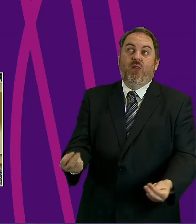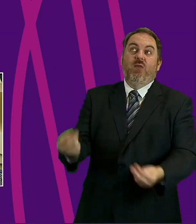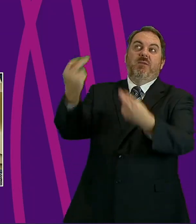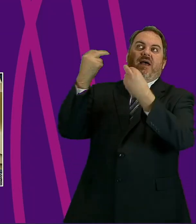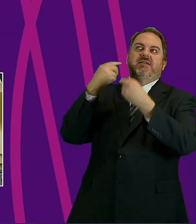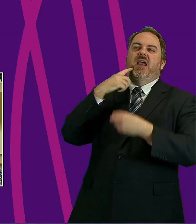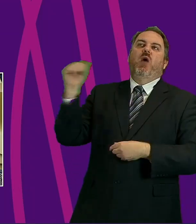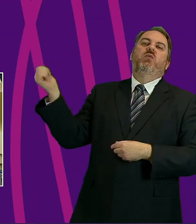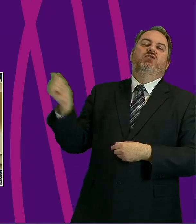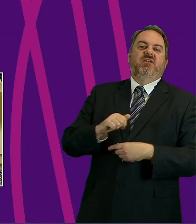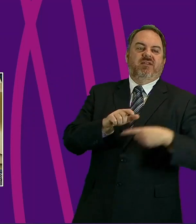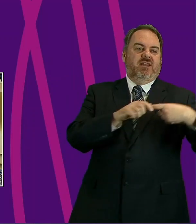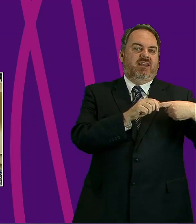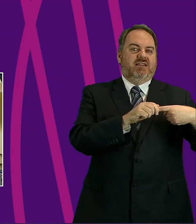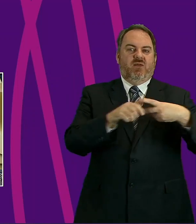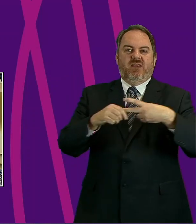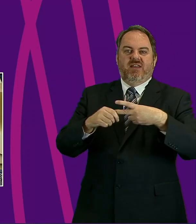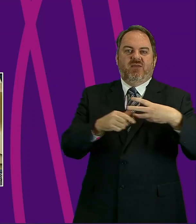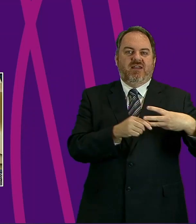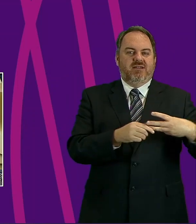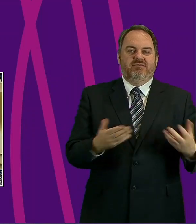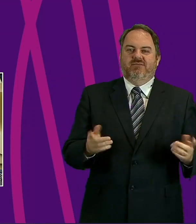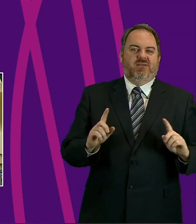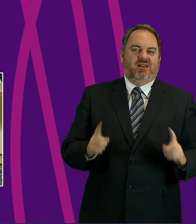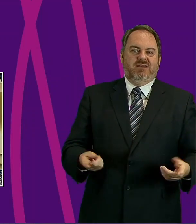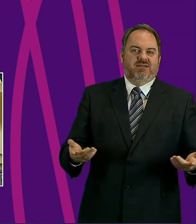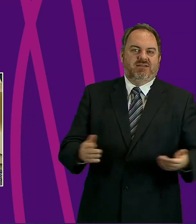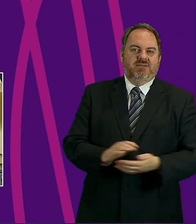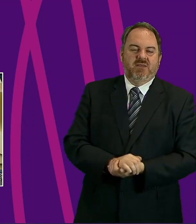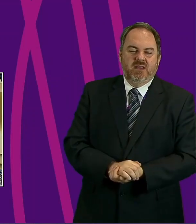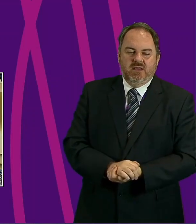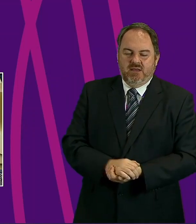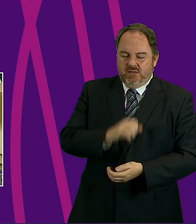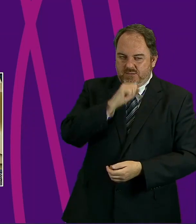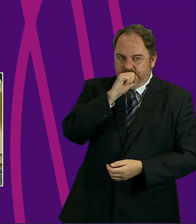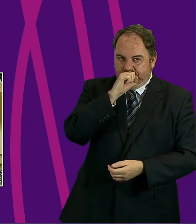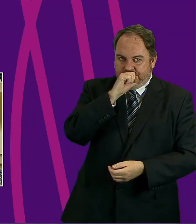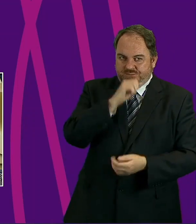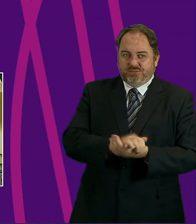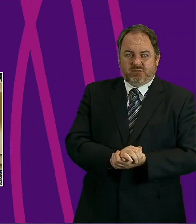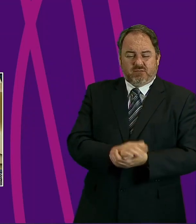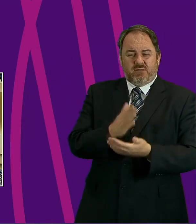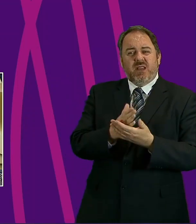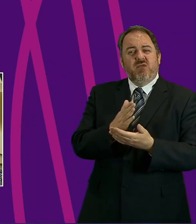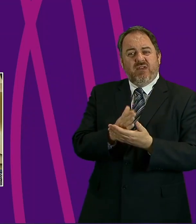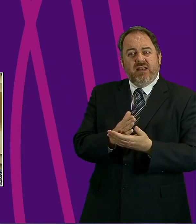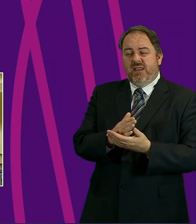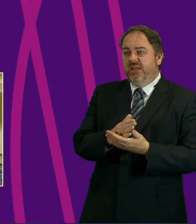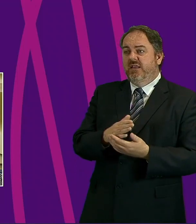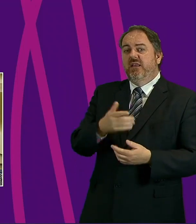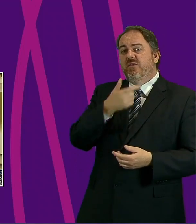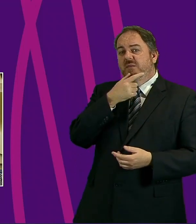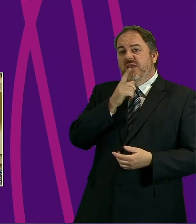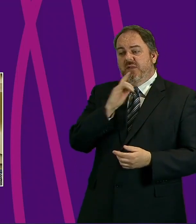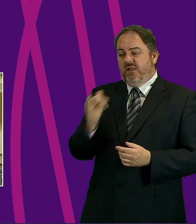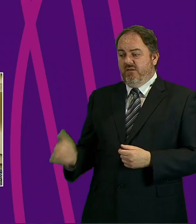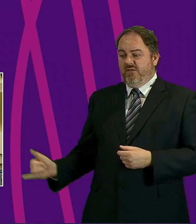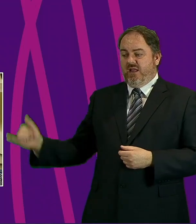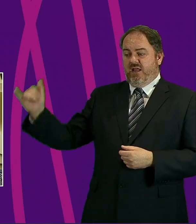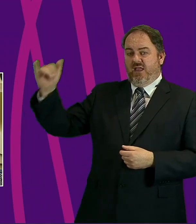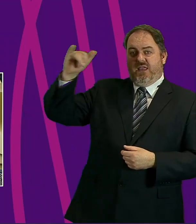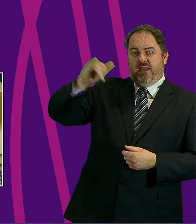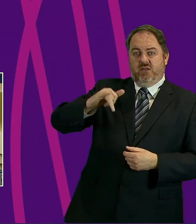make those decisions. But in terms of people coming into the country, of course, border control is not a matter for